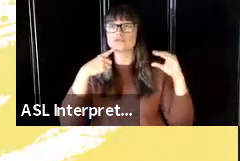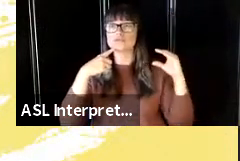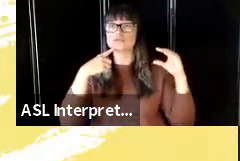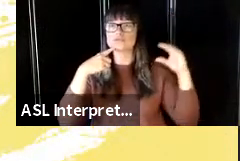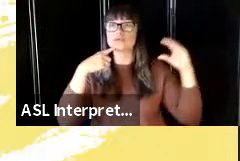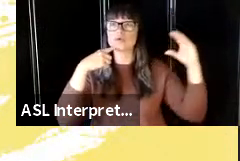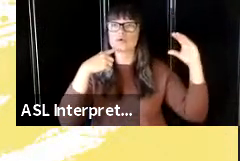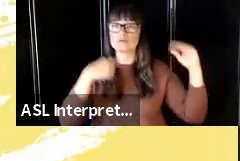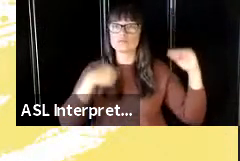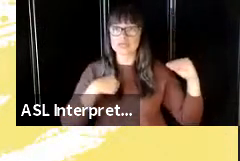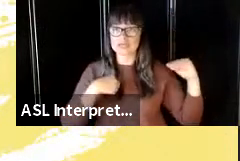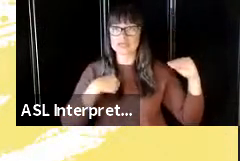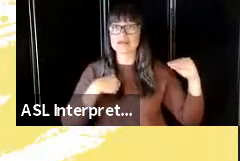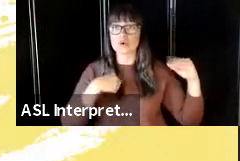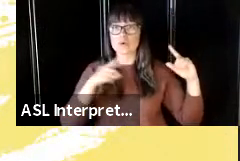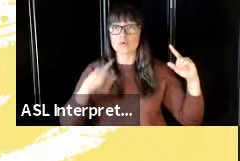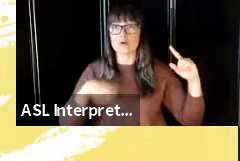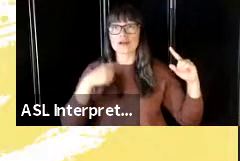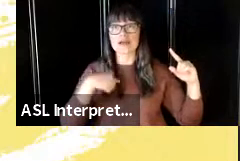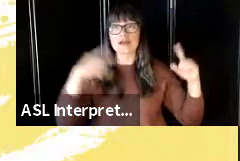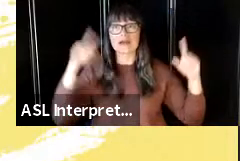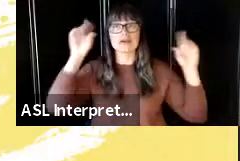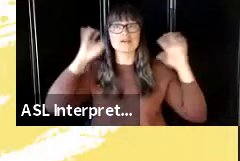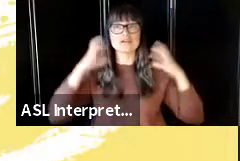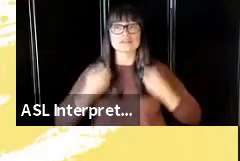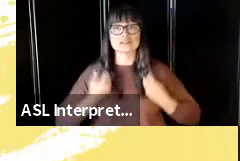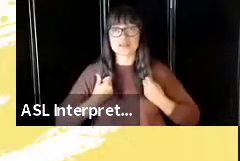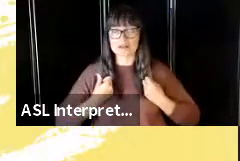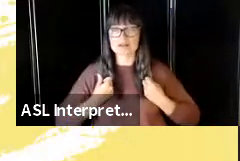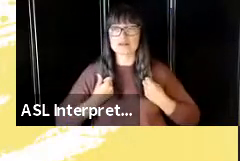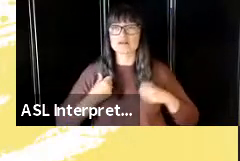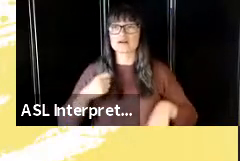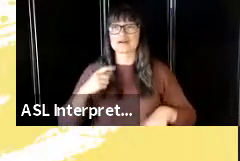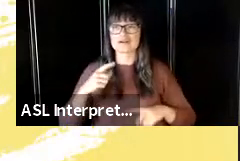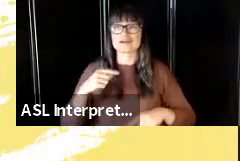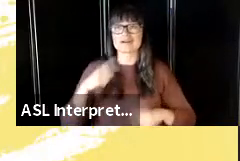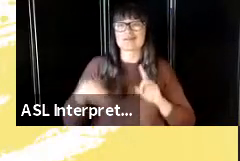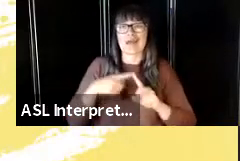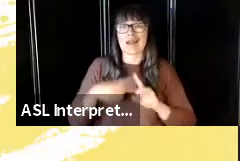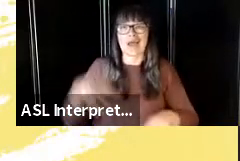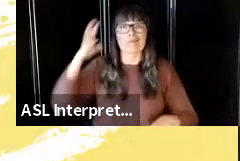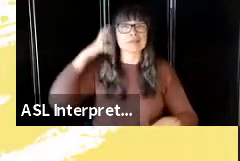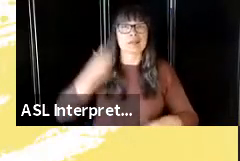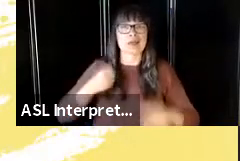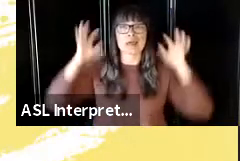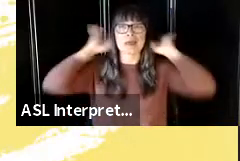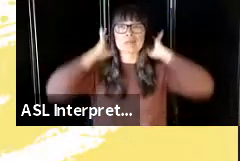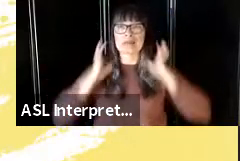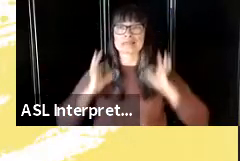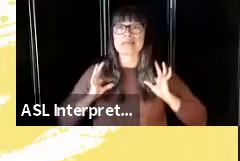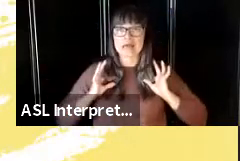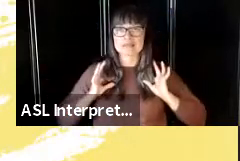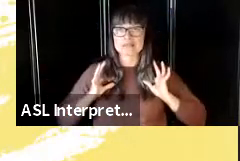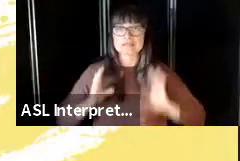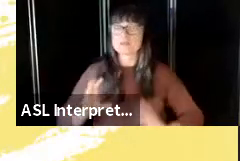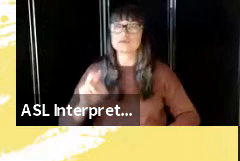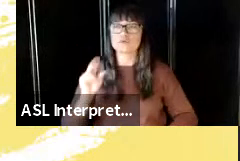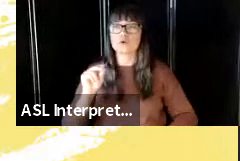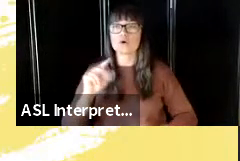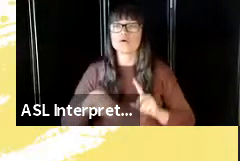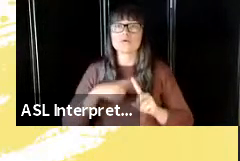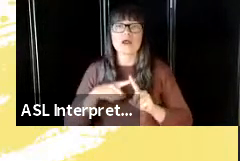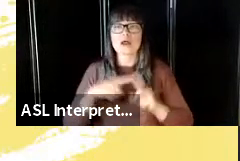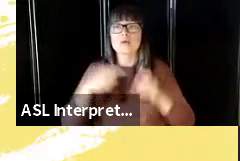told me when I was in pigtails. Not when I was in pigtails. When I was